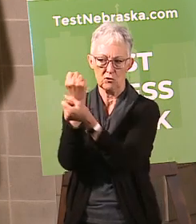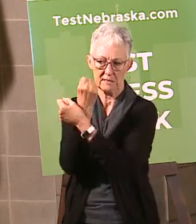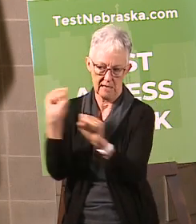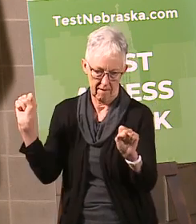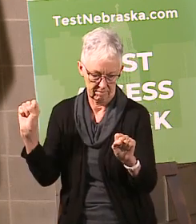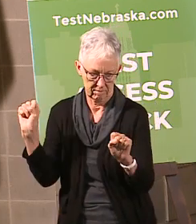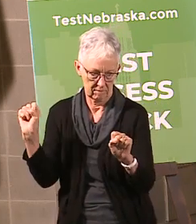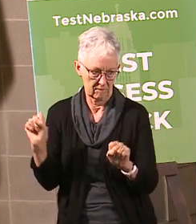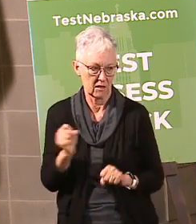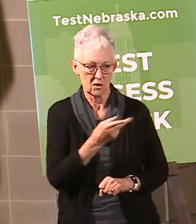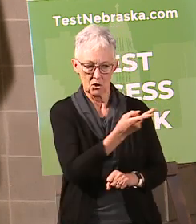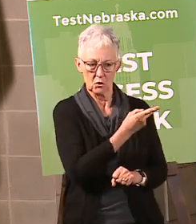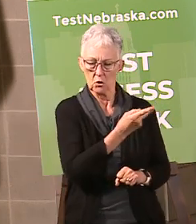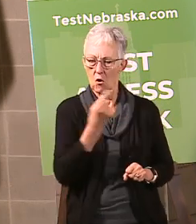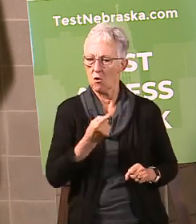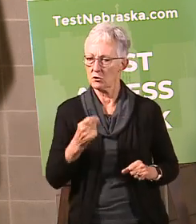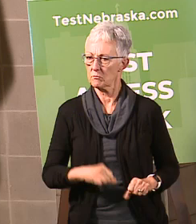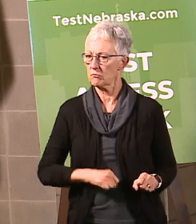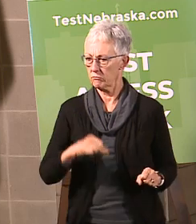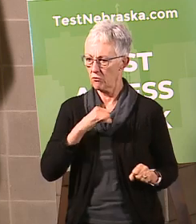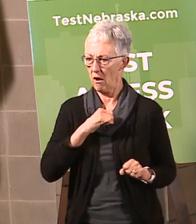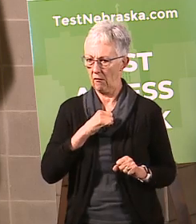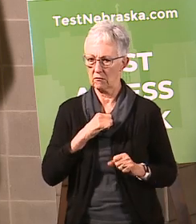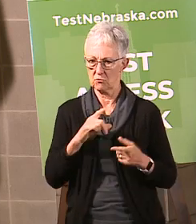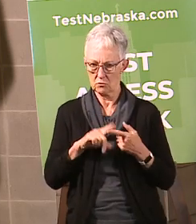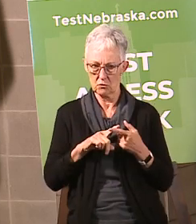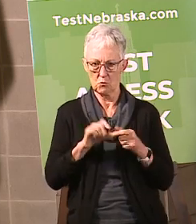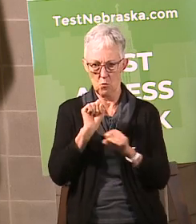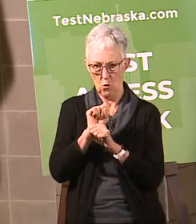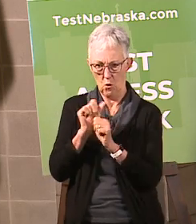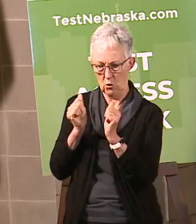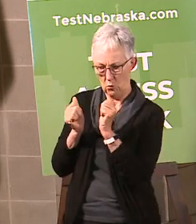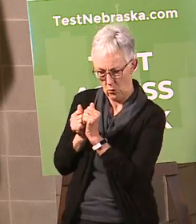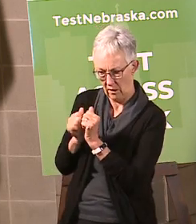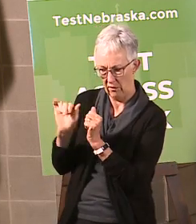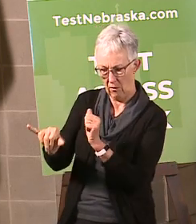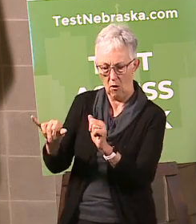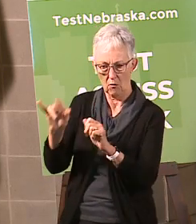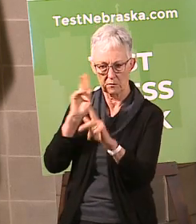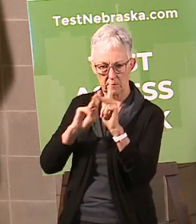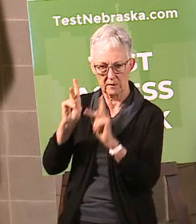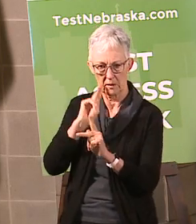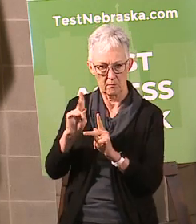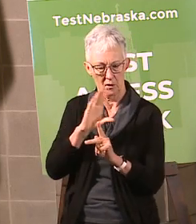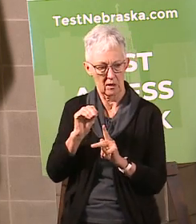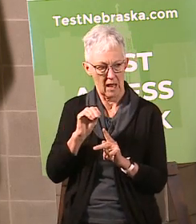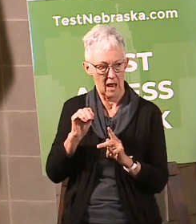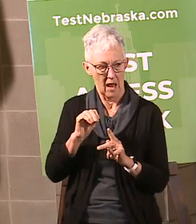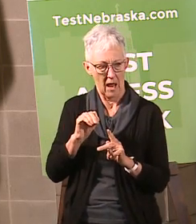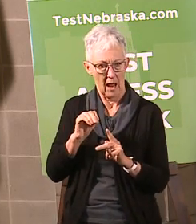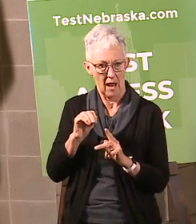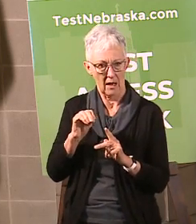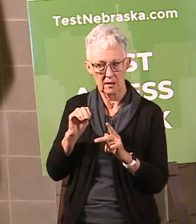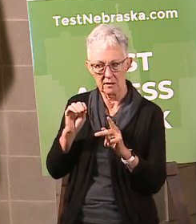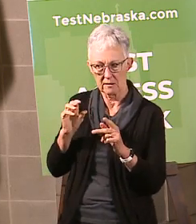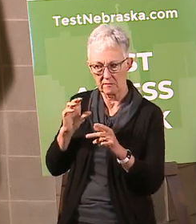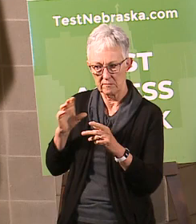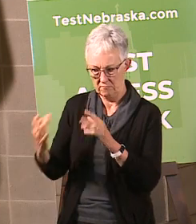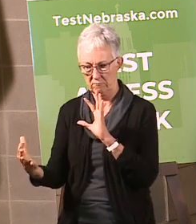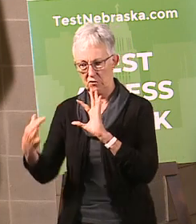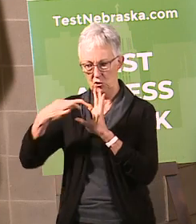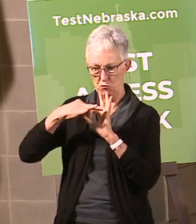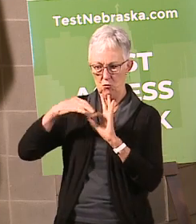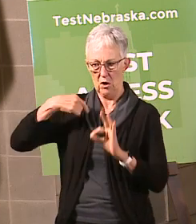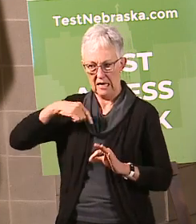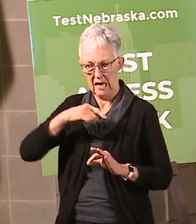to be around and to serve these members through membership. But I can tell you, as we've watched that passion, that tenacity,